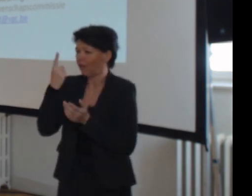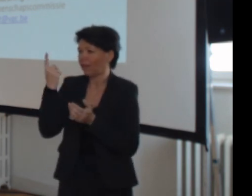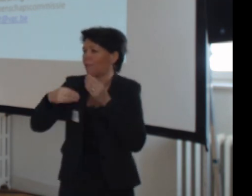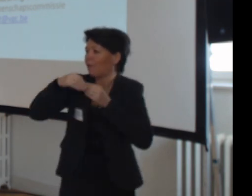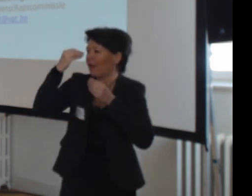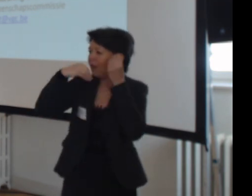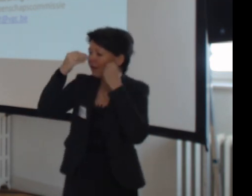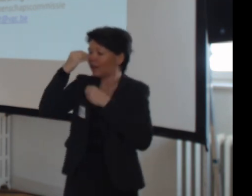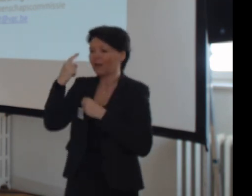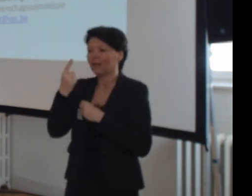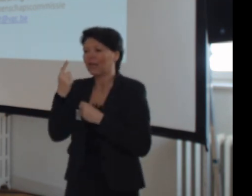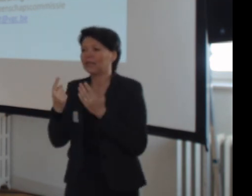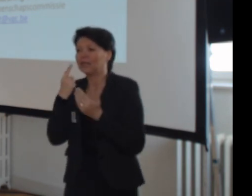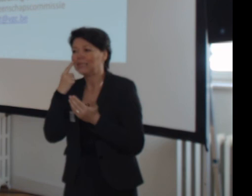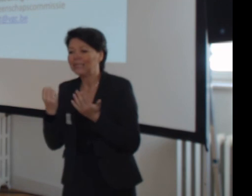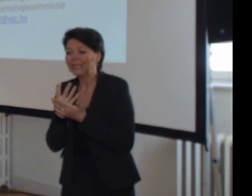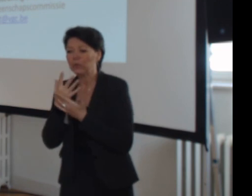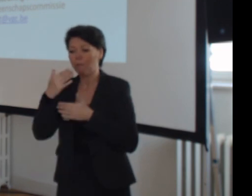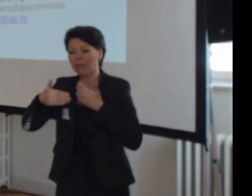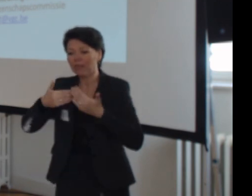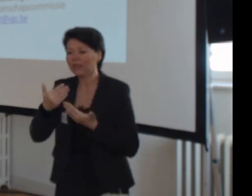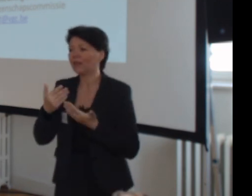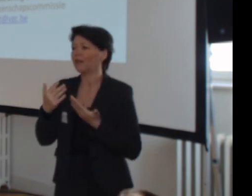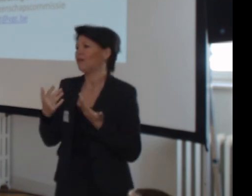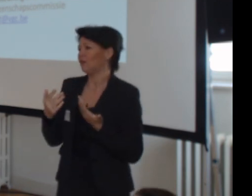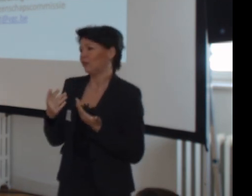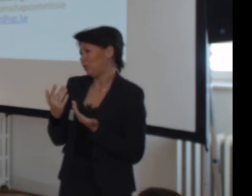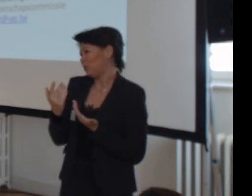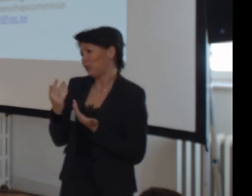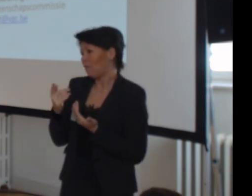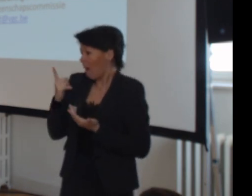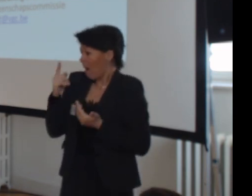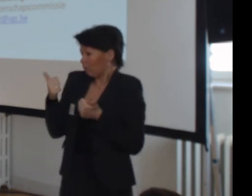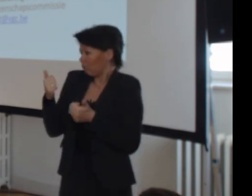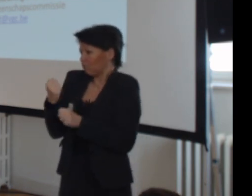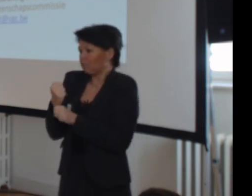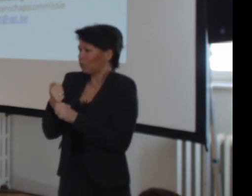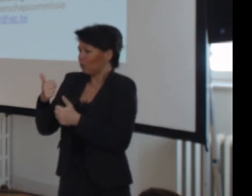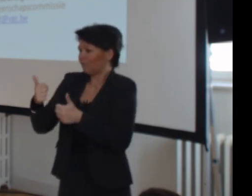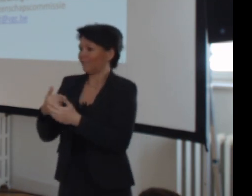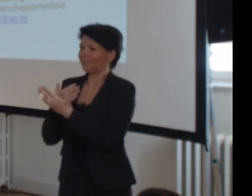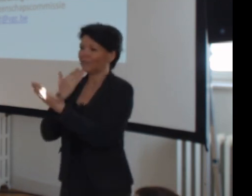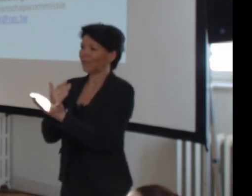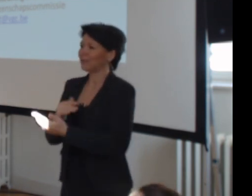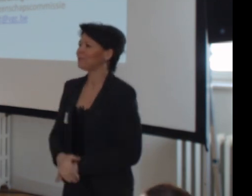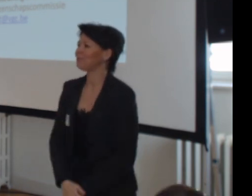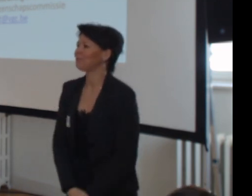and we see new approaches, etc. But it works. Thank you.